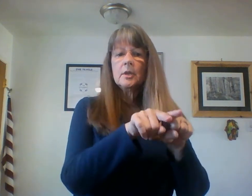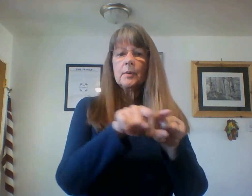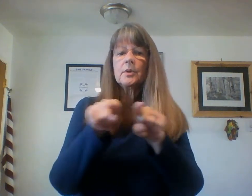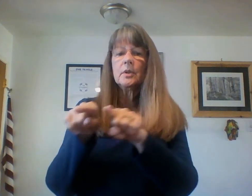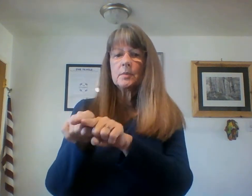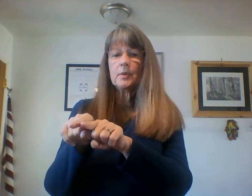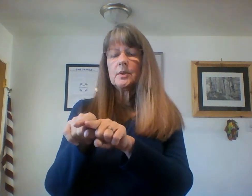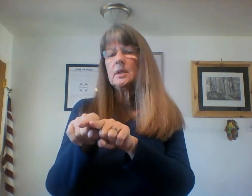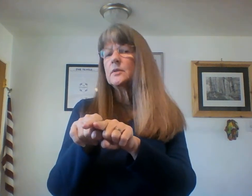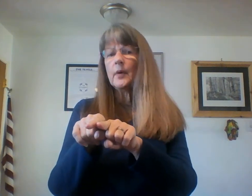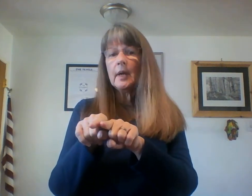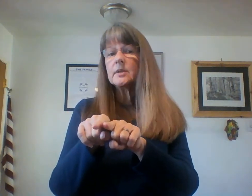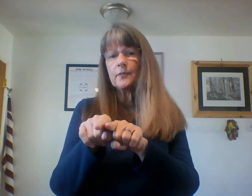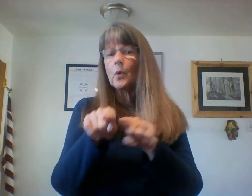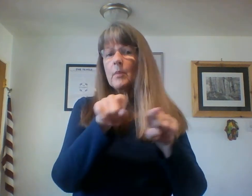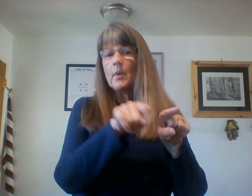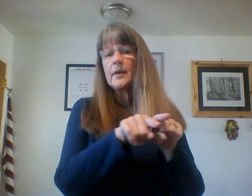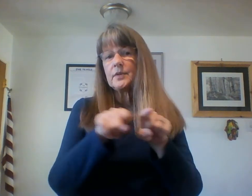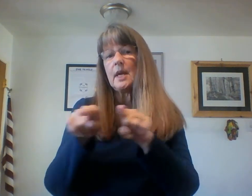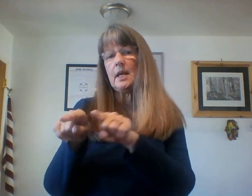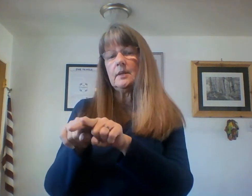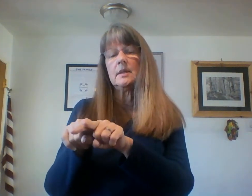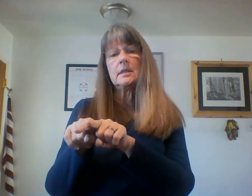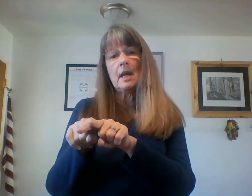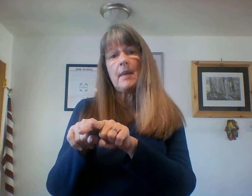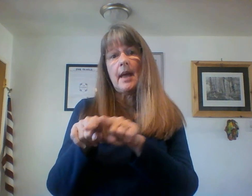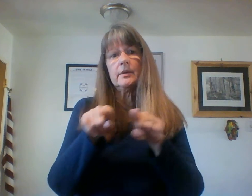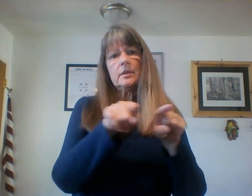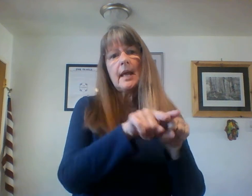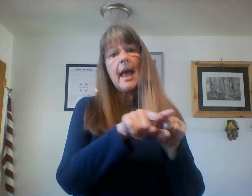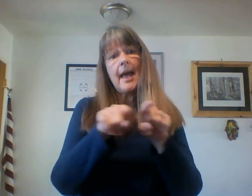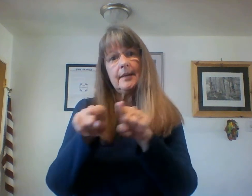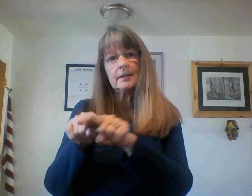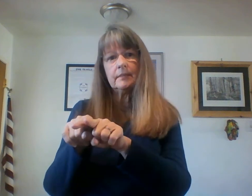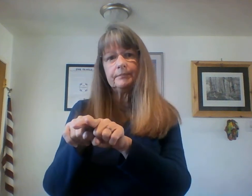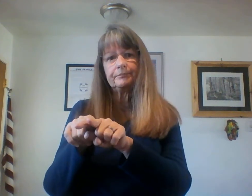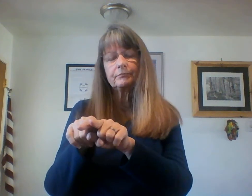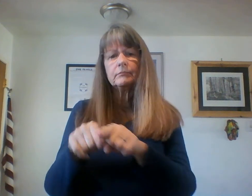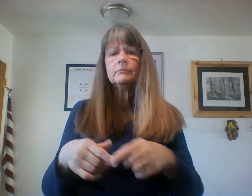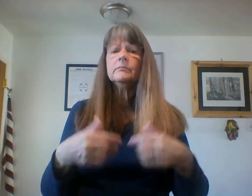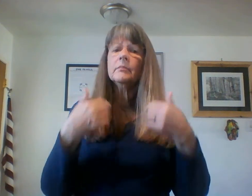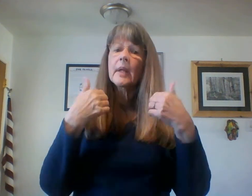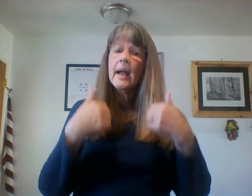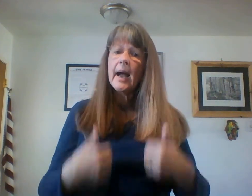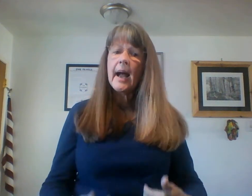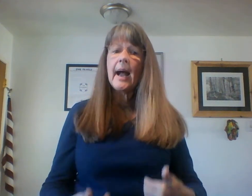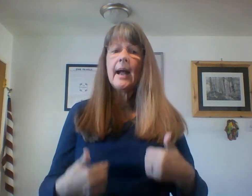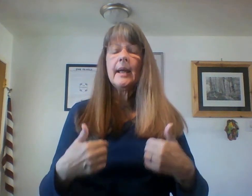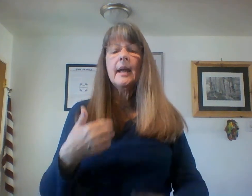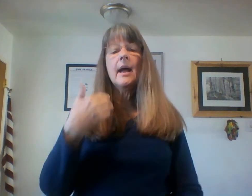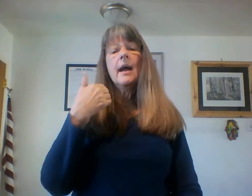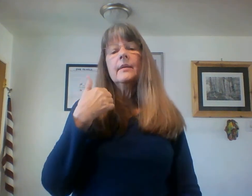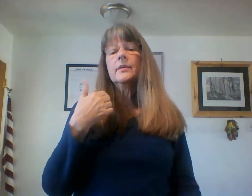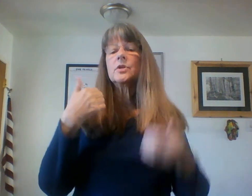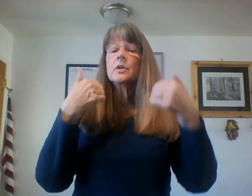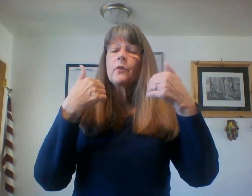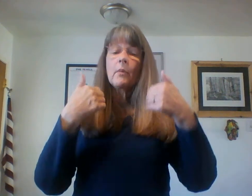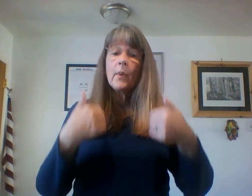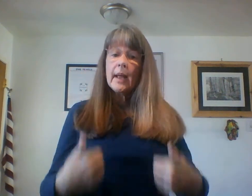person, this person. It's a formal way of saying the same as I. This is a formal way